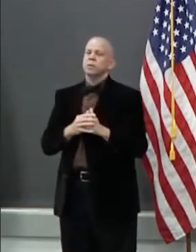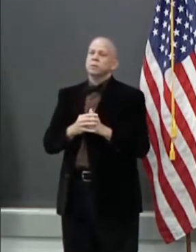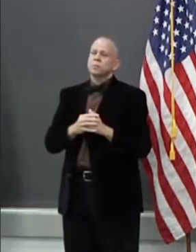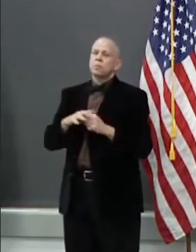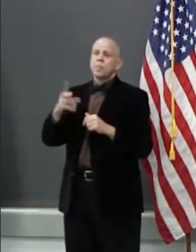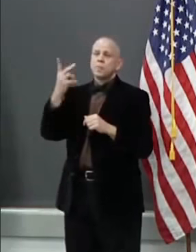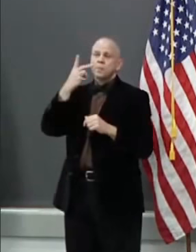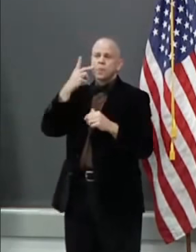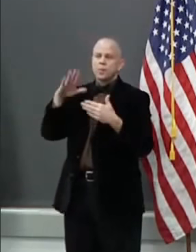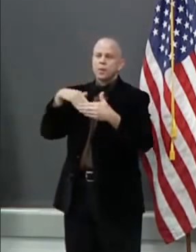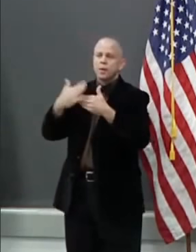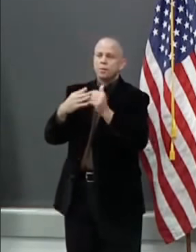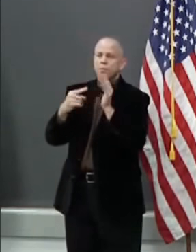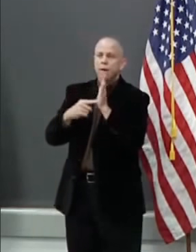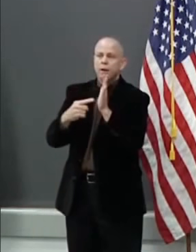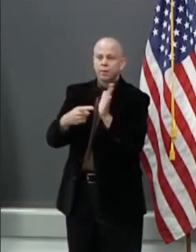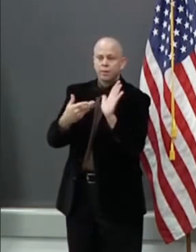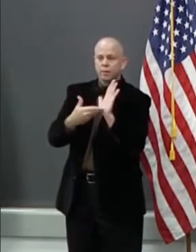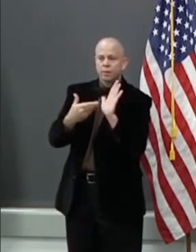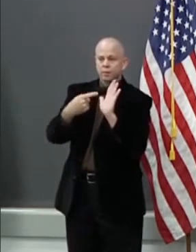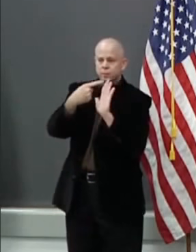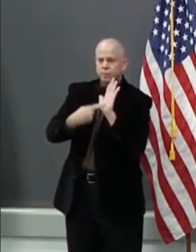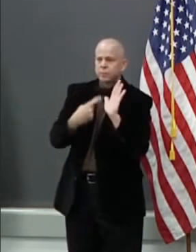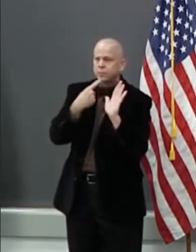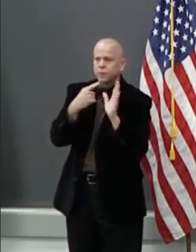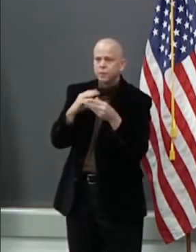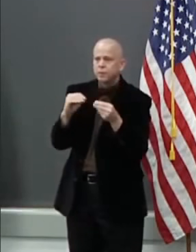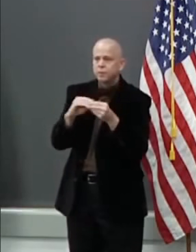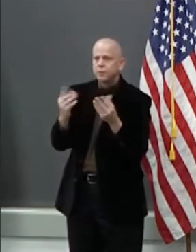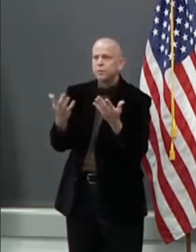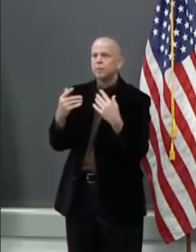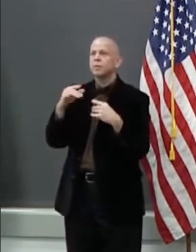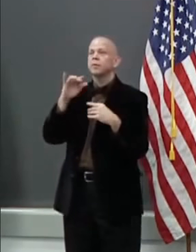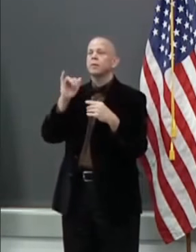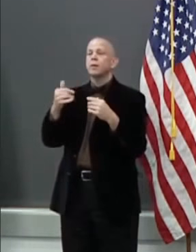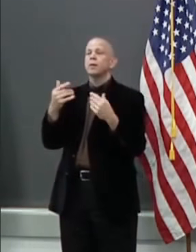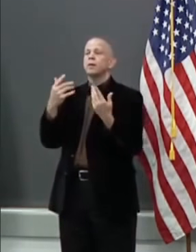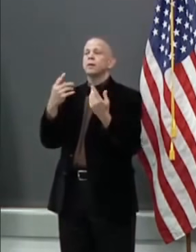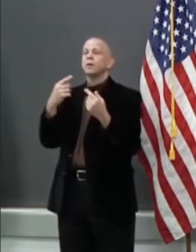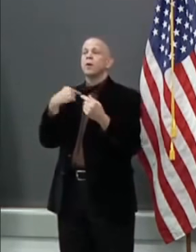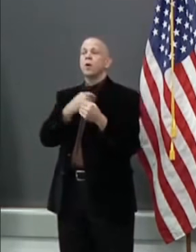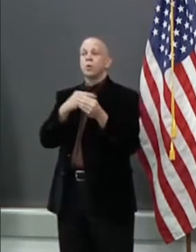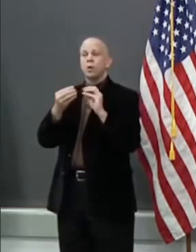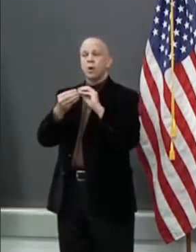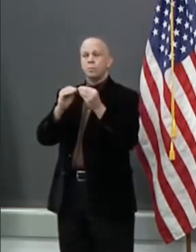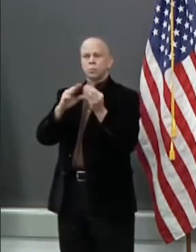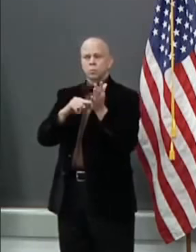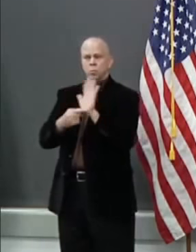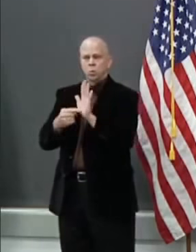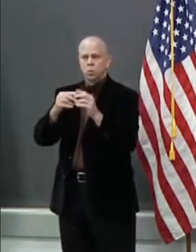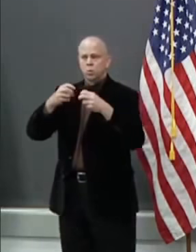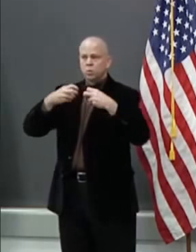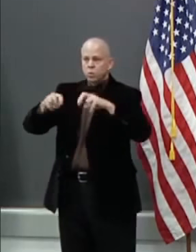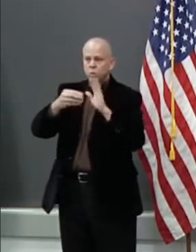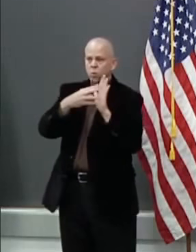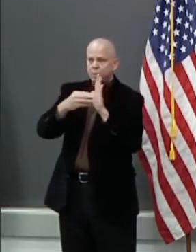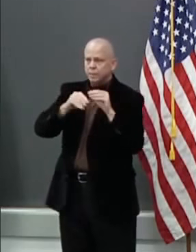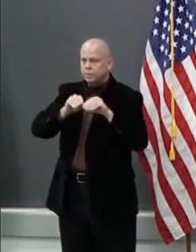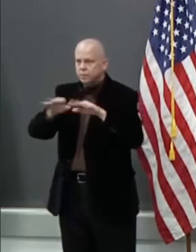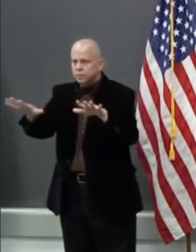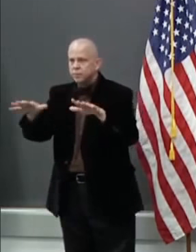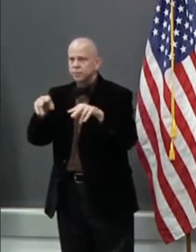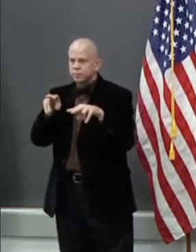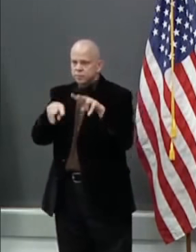shows, but other models have continued to show our effective reproductive number gradually increase. These models rely on different assumptions and